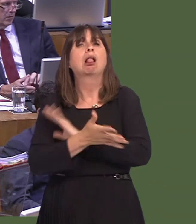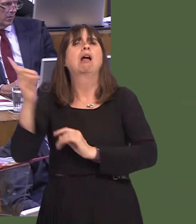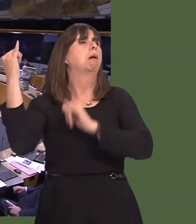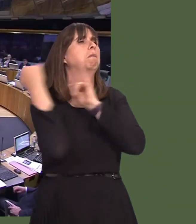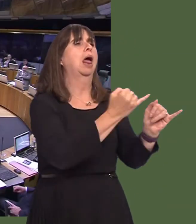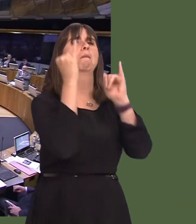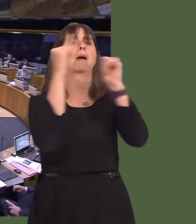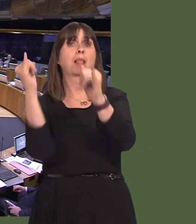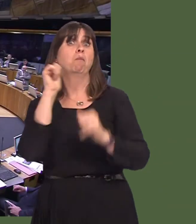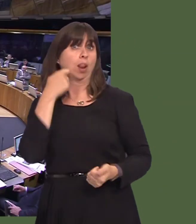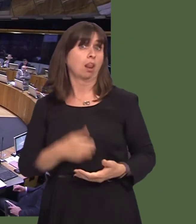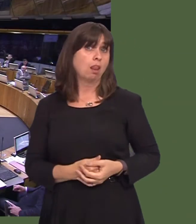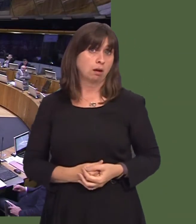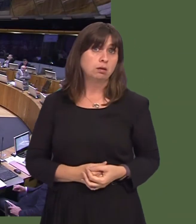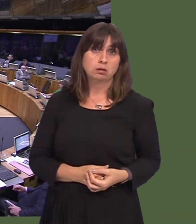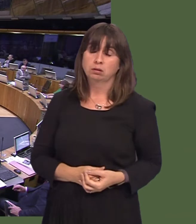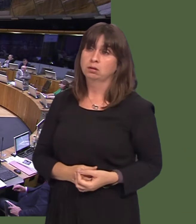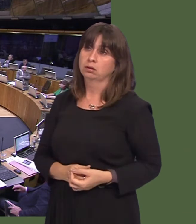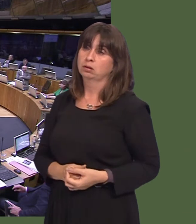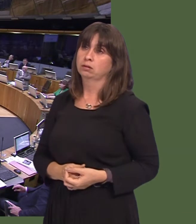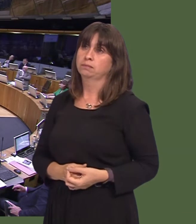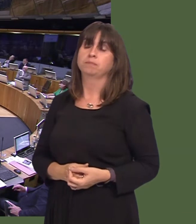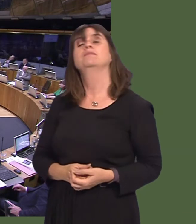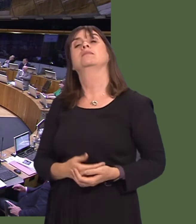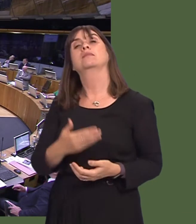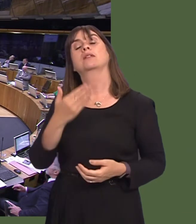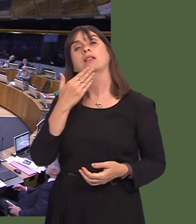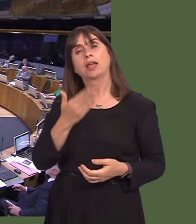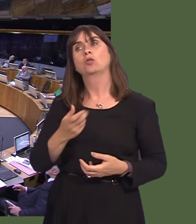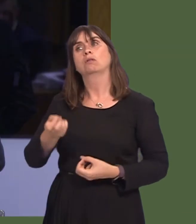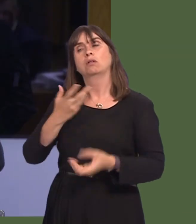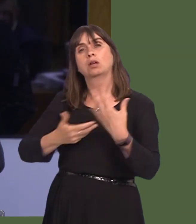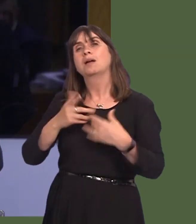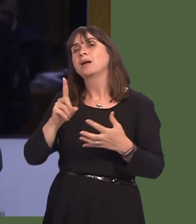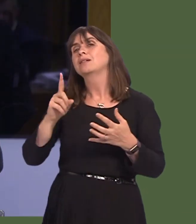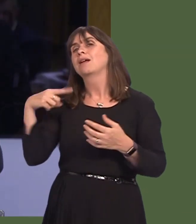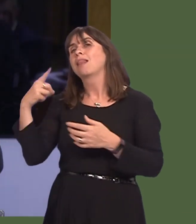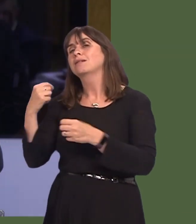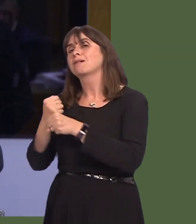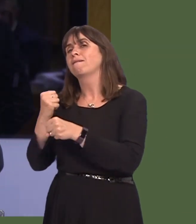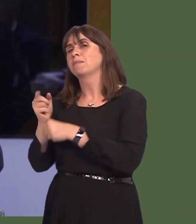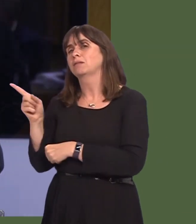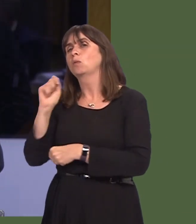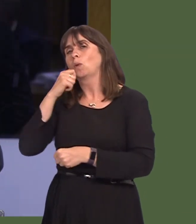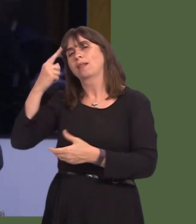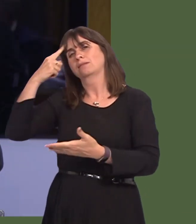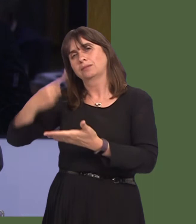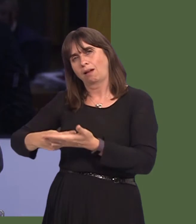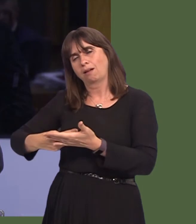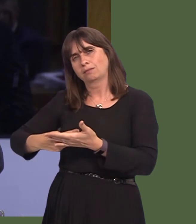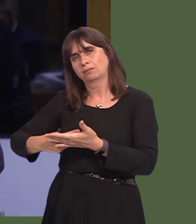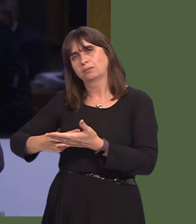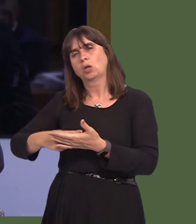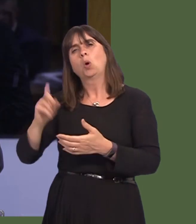Reckless. First Minister for his statement. Of course, it would be for the UK government to decide what, if any, restrictions